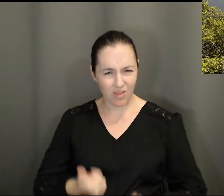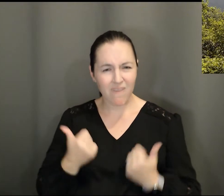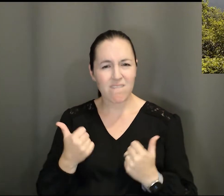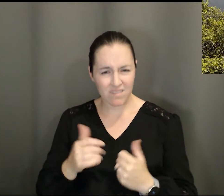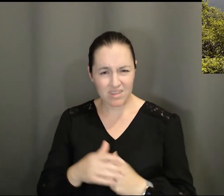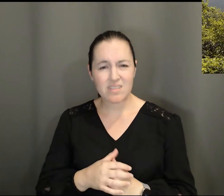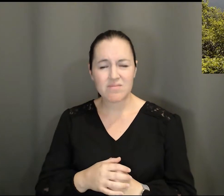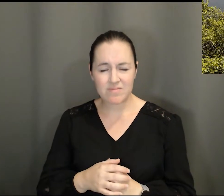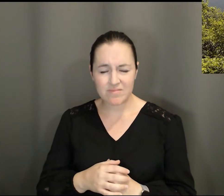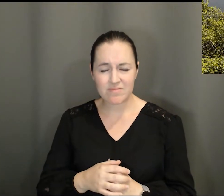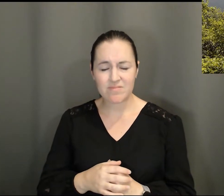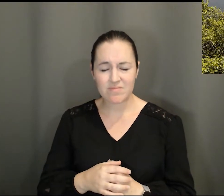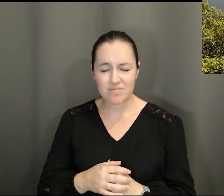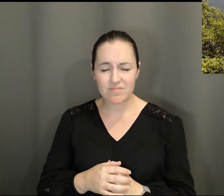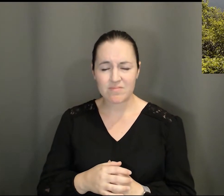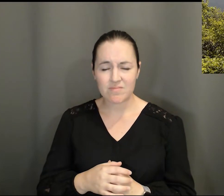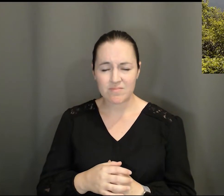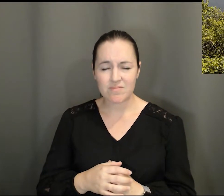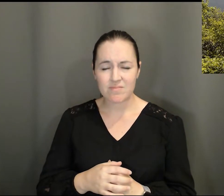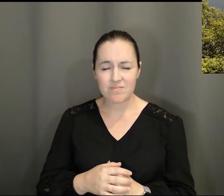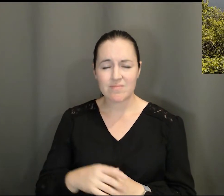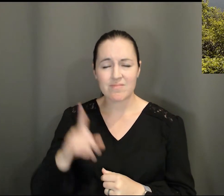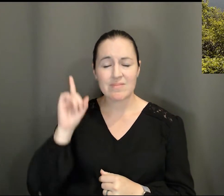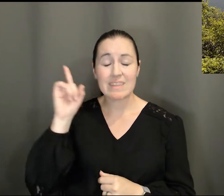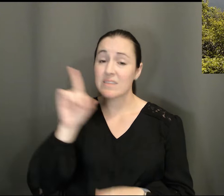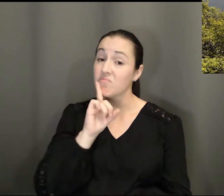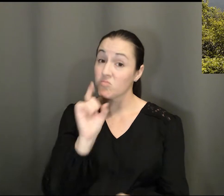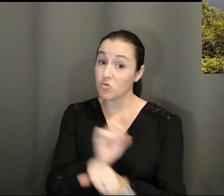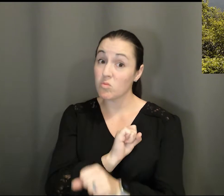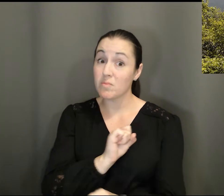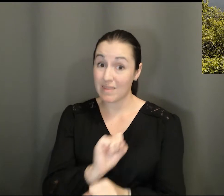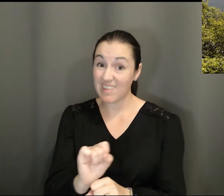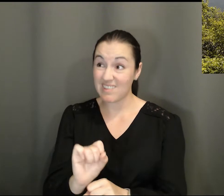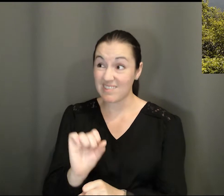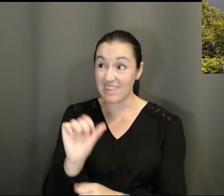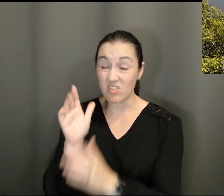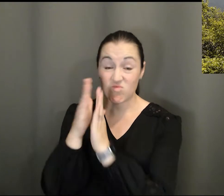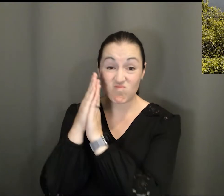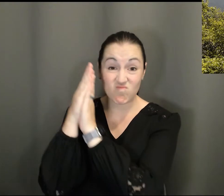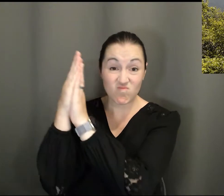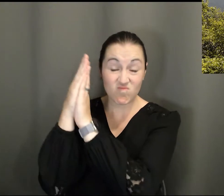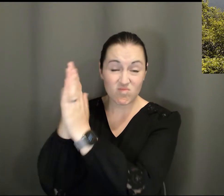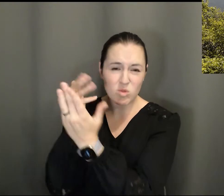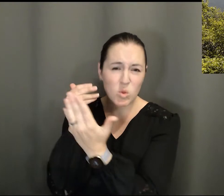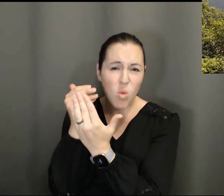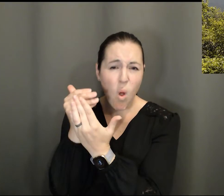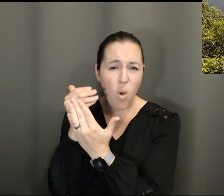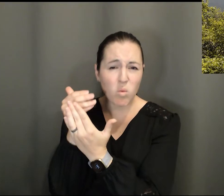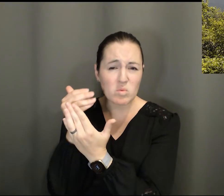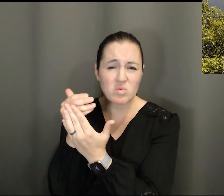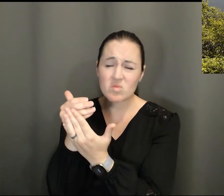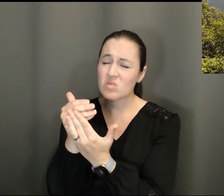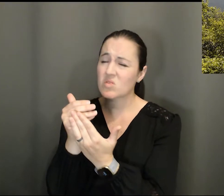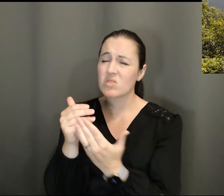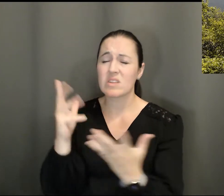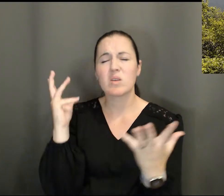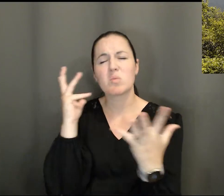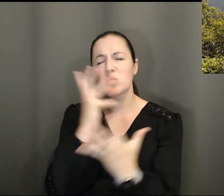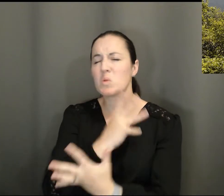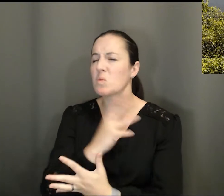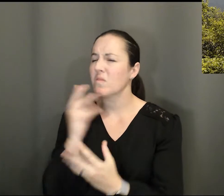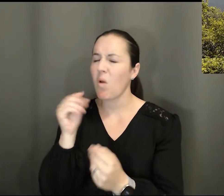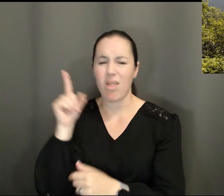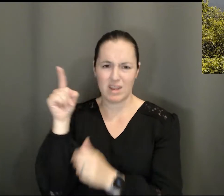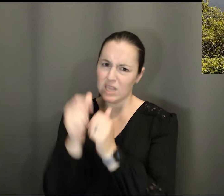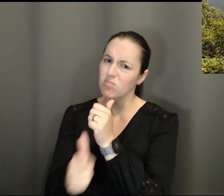He really is that close, that beautiful, and that powerful for you